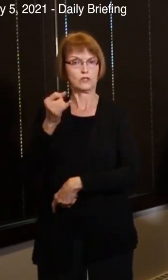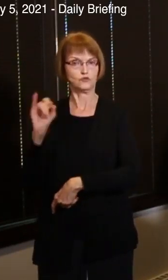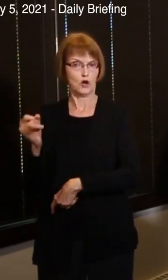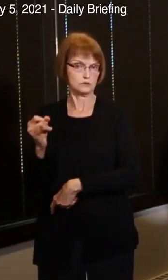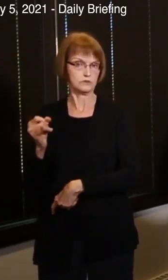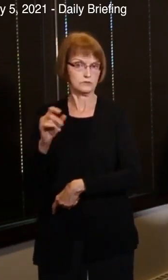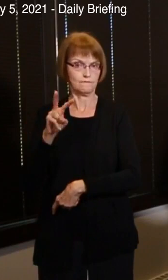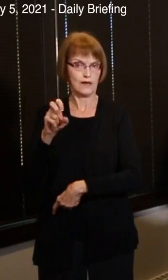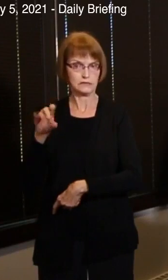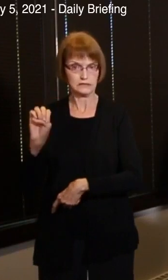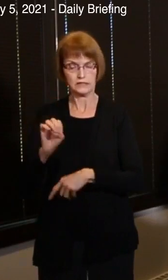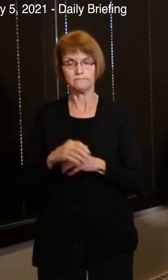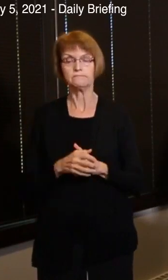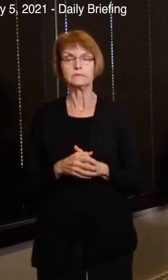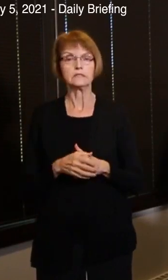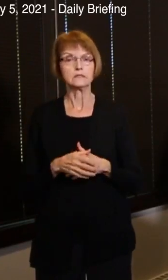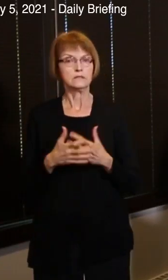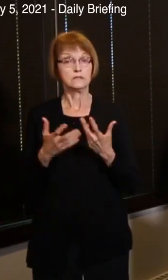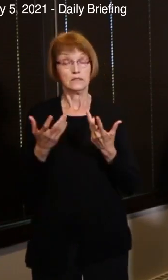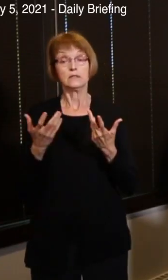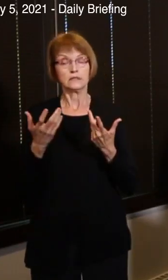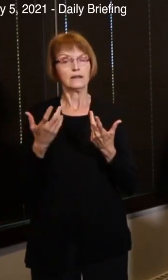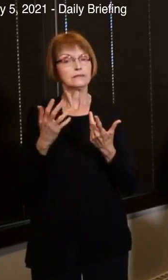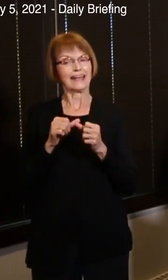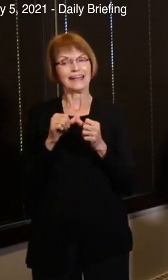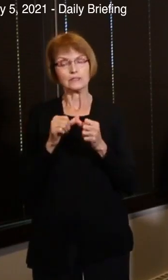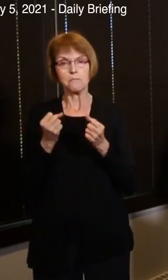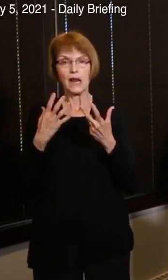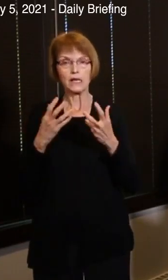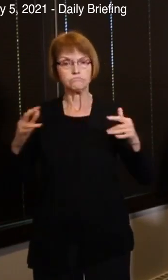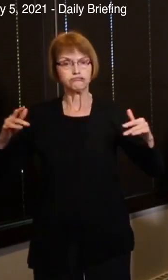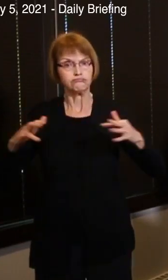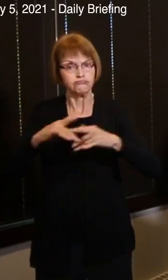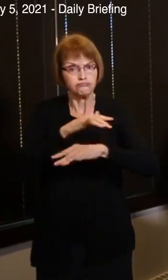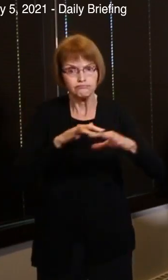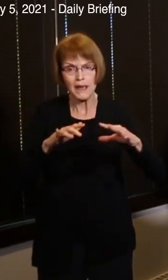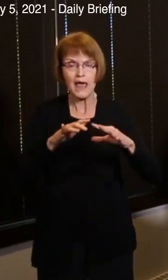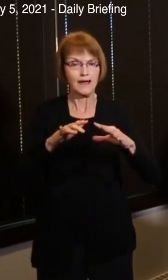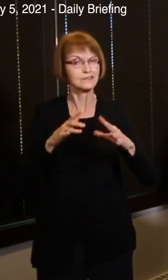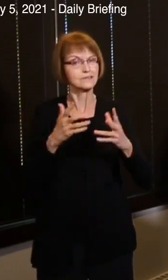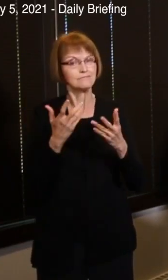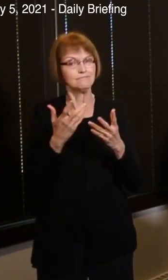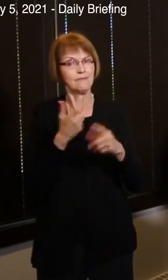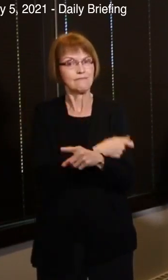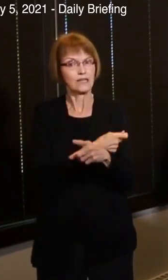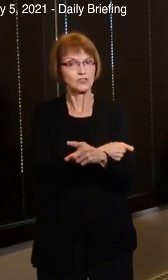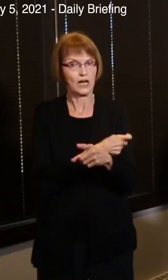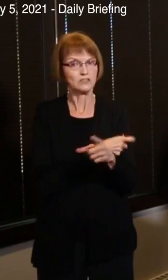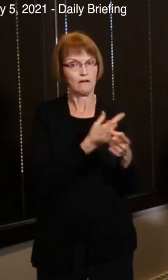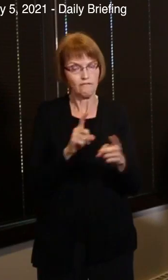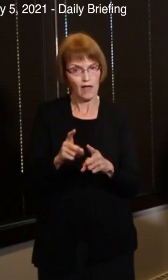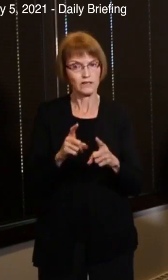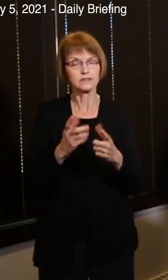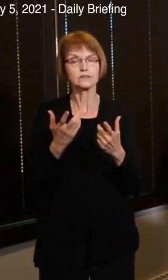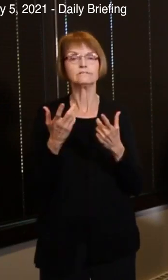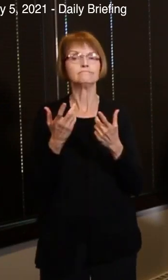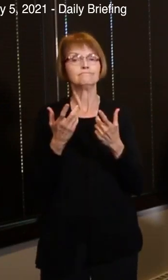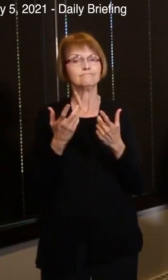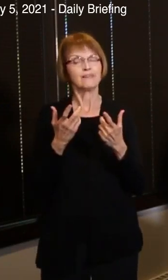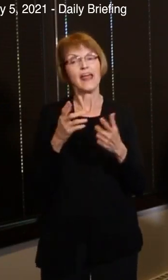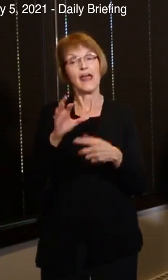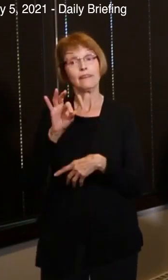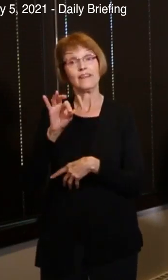there continues to be many mass vaccination events planned in the coming days and weeks in our region, as well as the FEMA site down at the Dome,